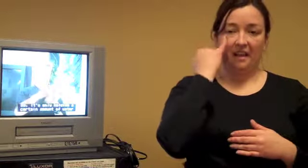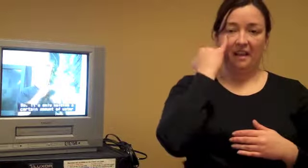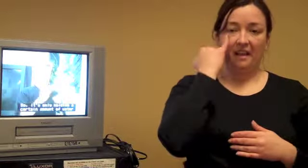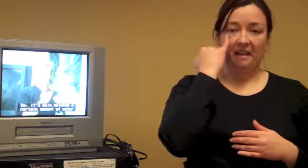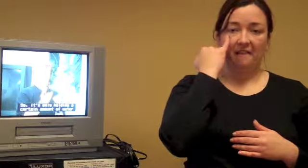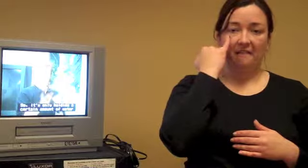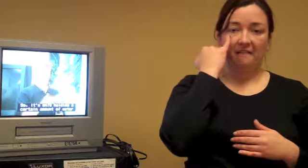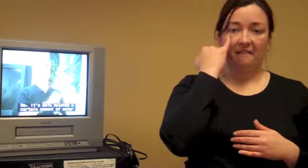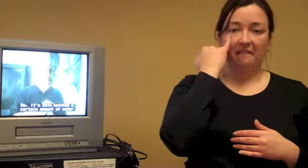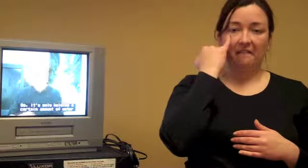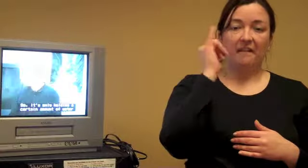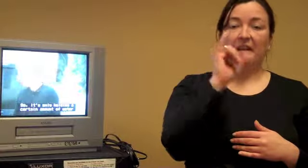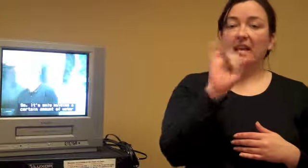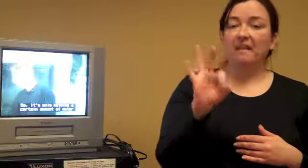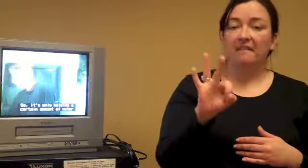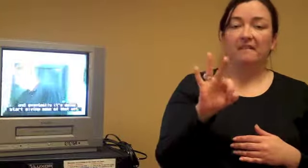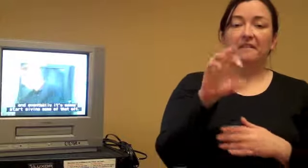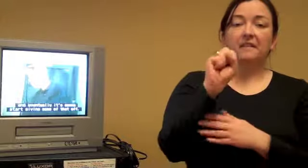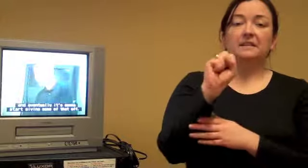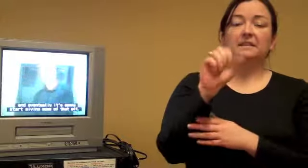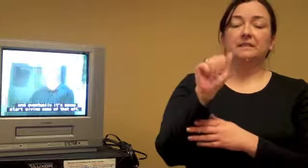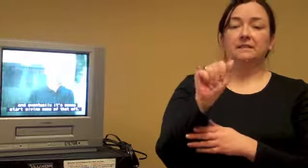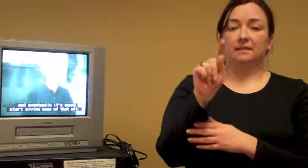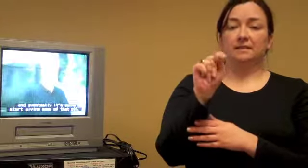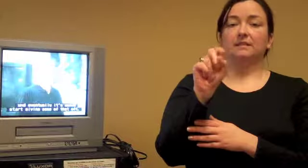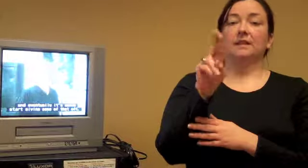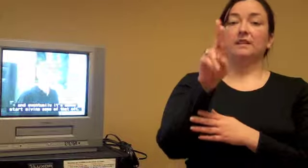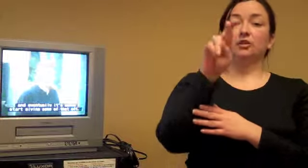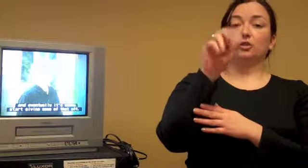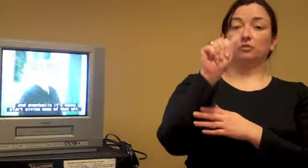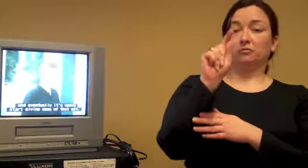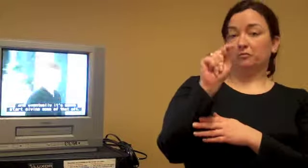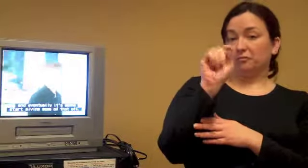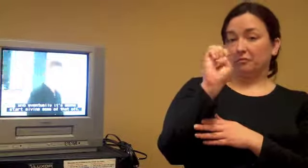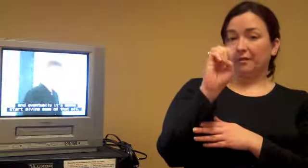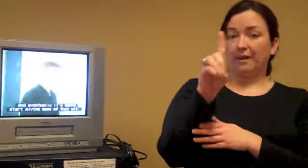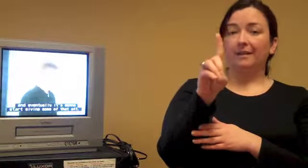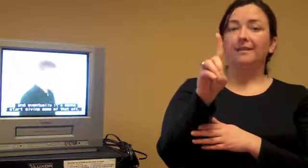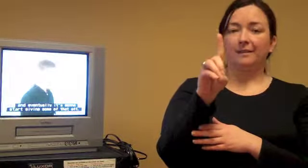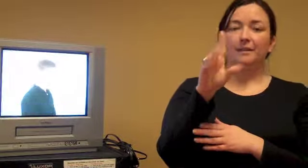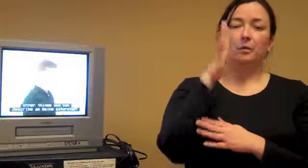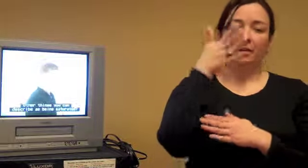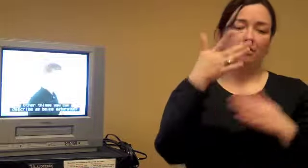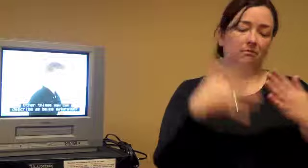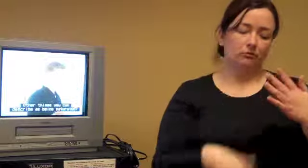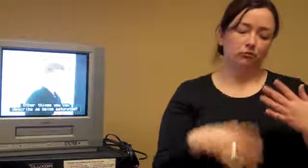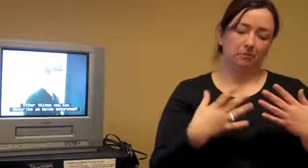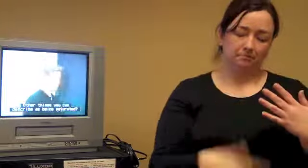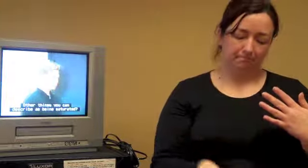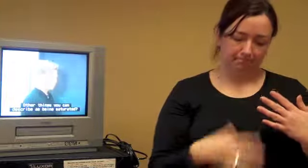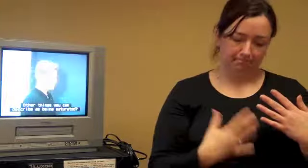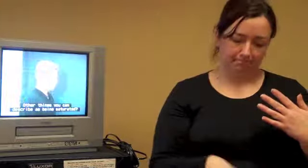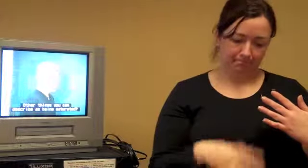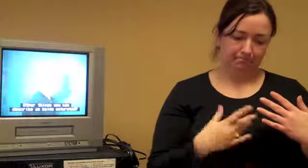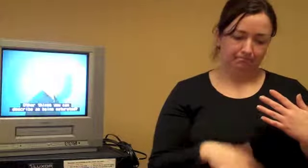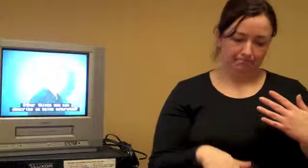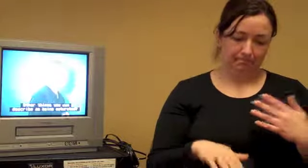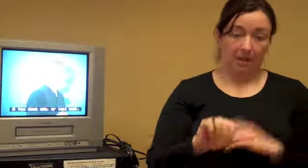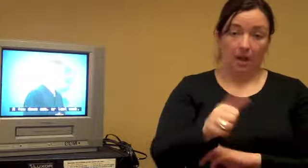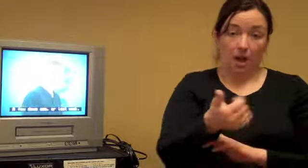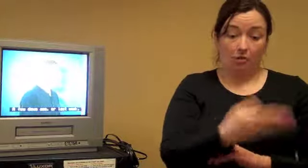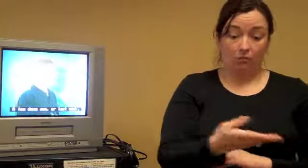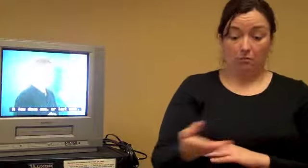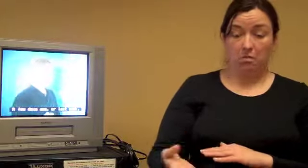So it's only holding a certain amount of water, and eventually it's going to start giving some of that off. Other things you can describe as being